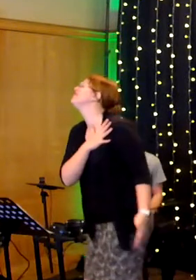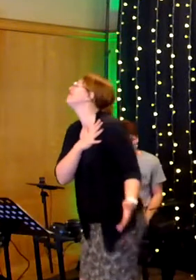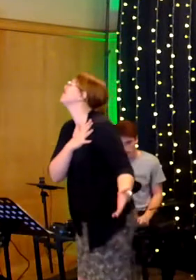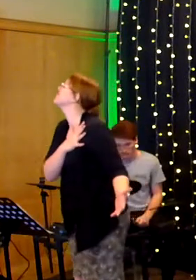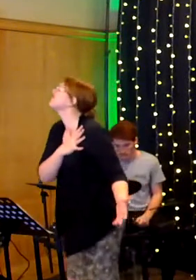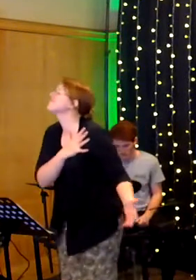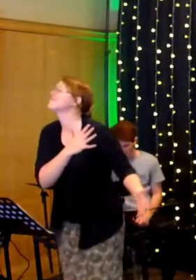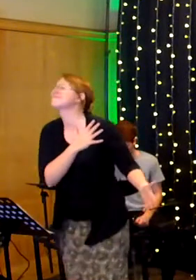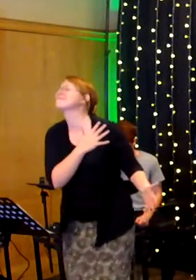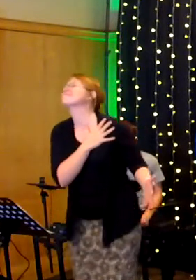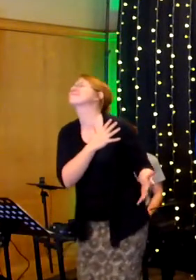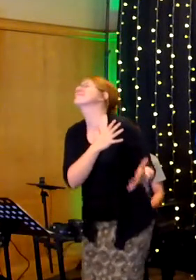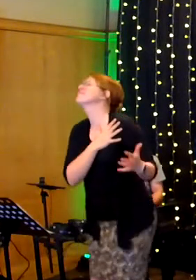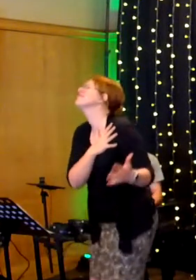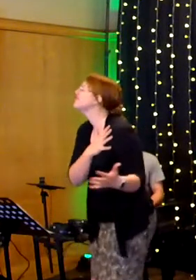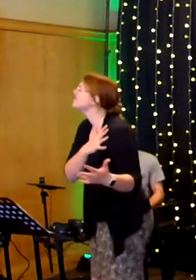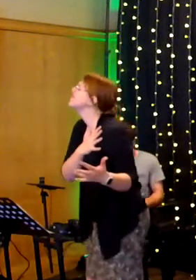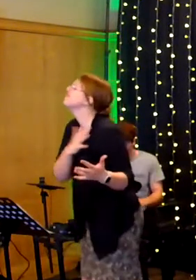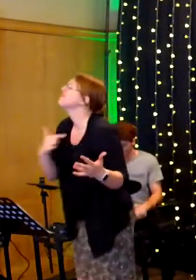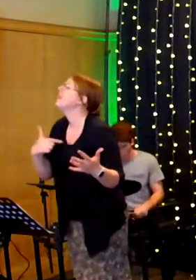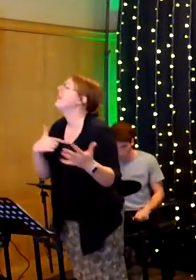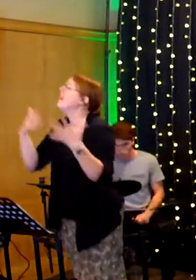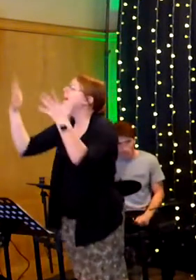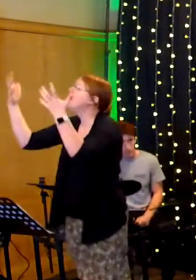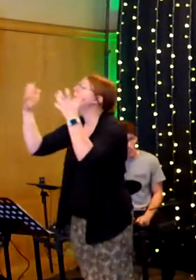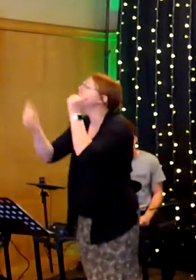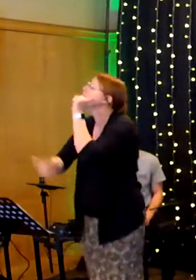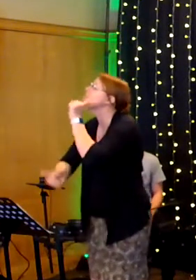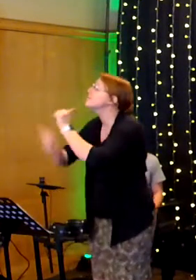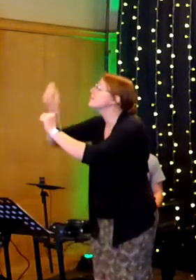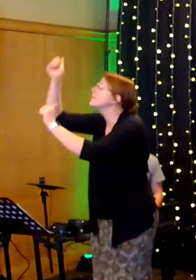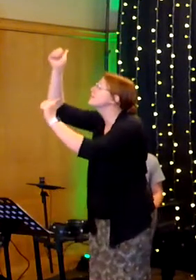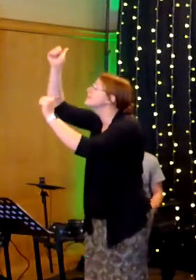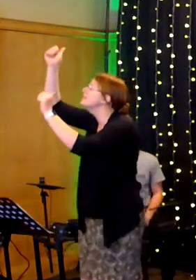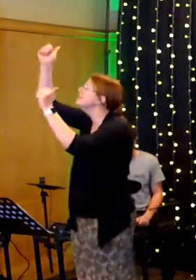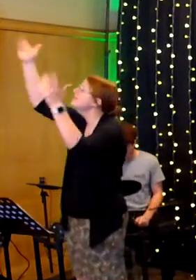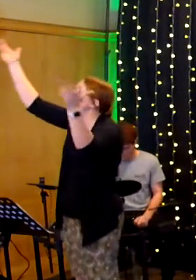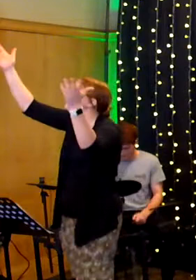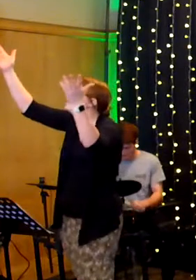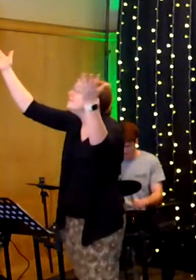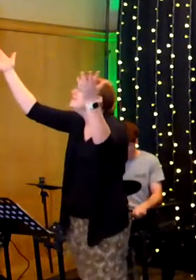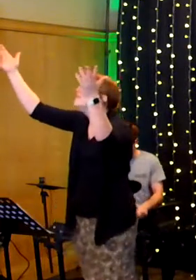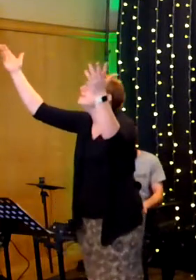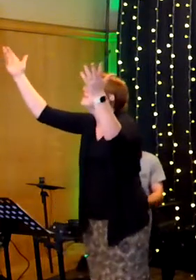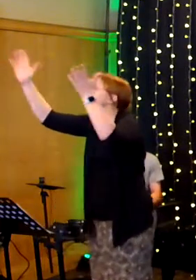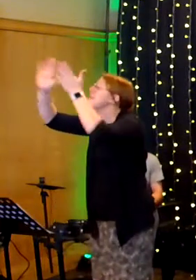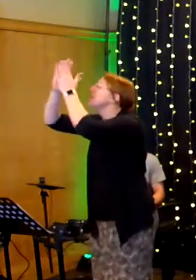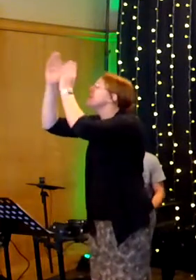all I want.